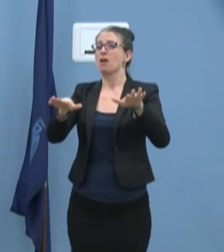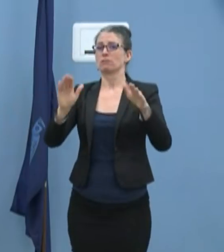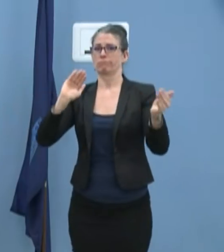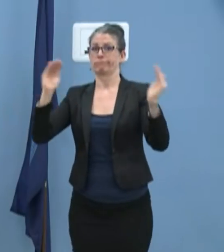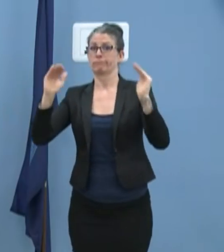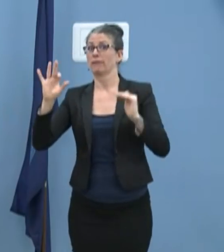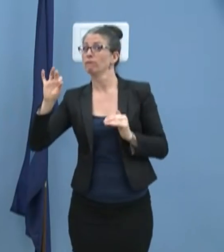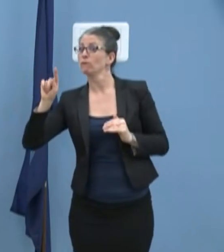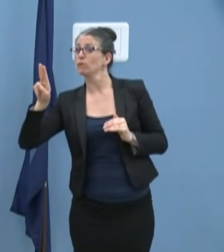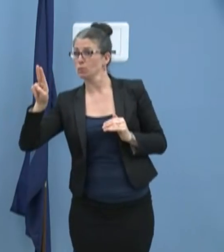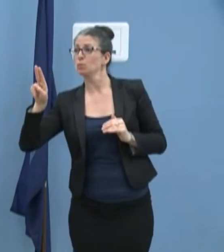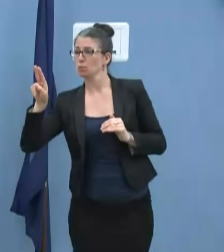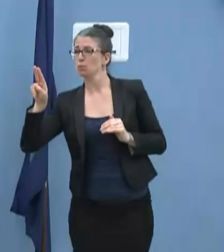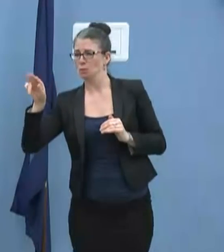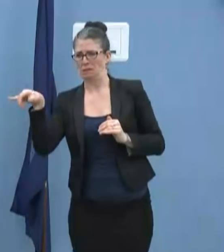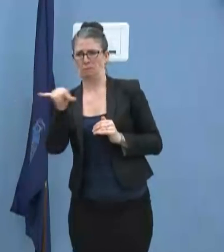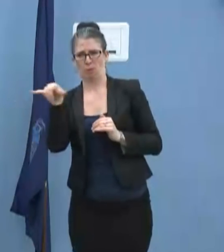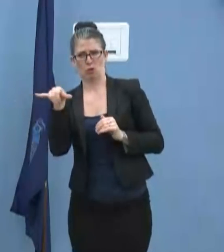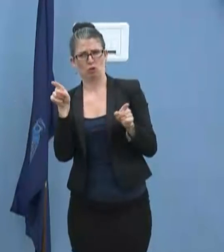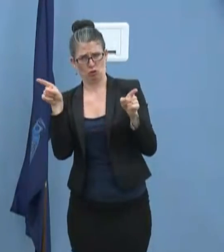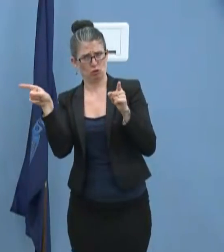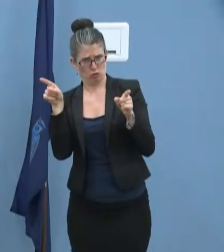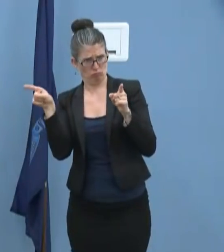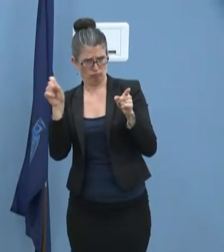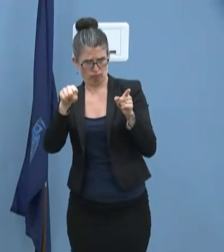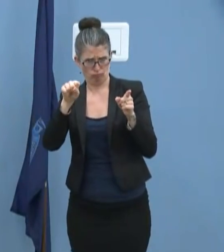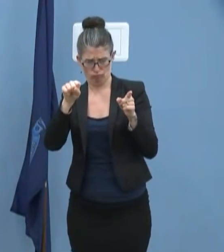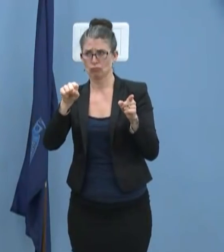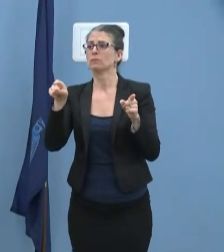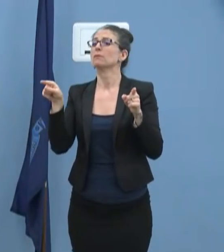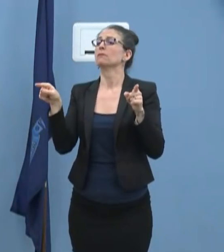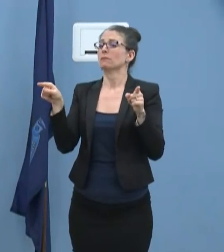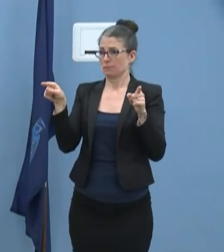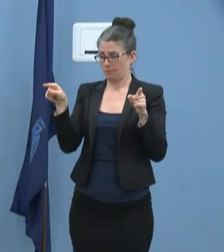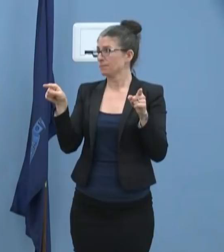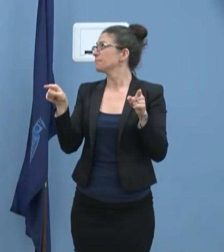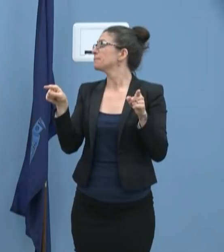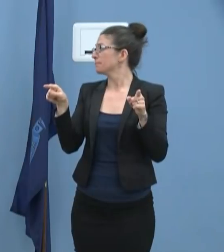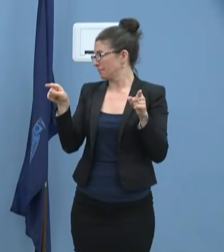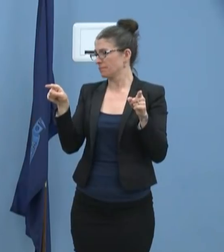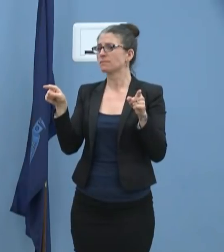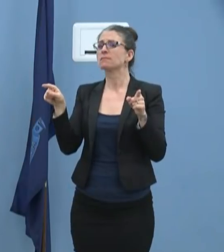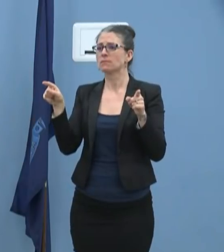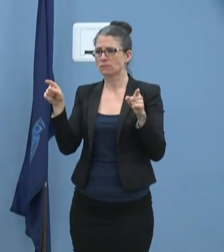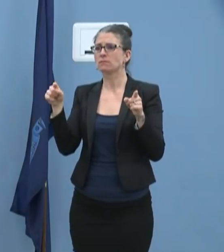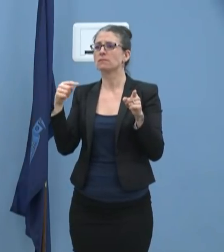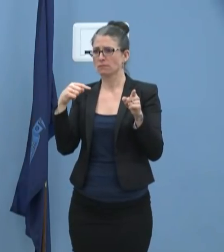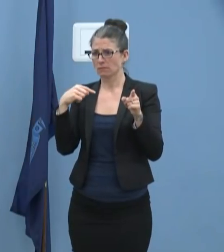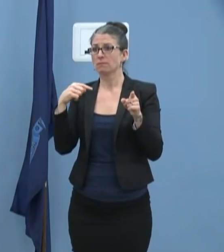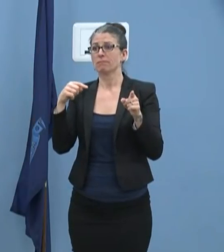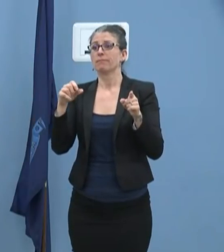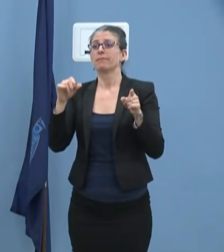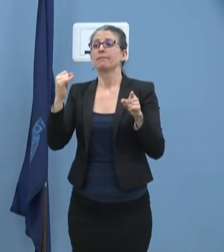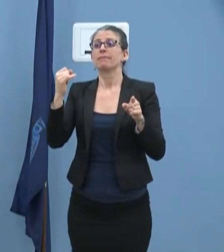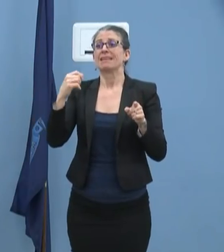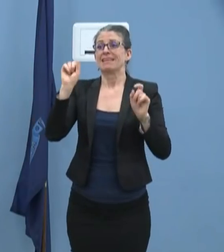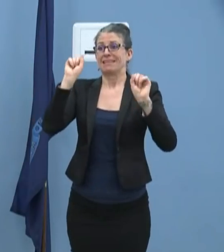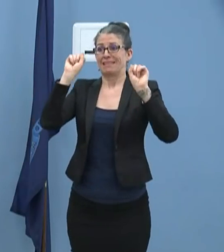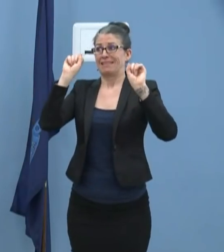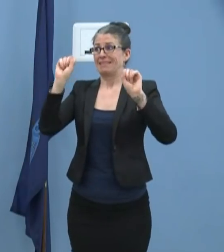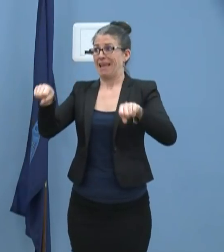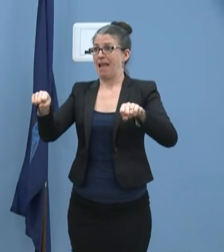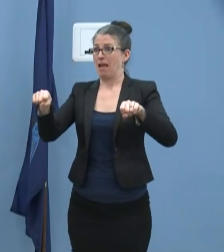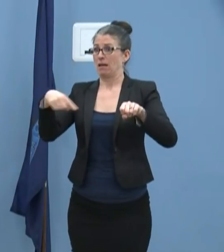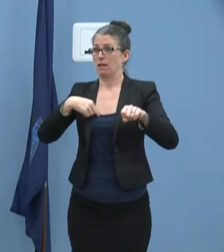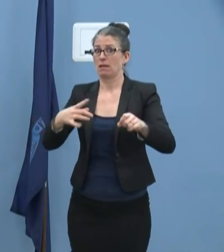100% certain whether you got coronavirus from someone, your own personal travels, or someone close to